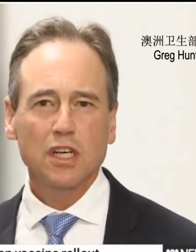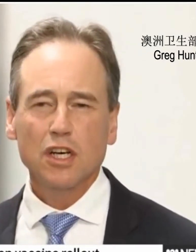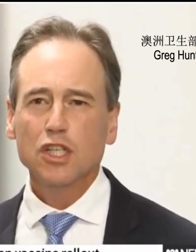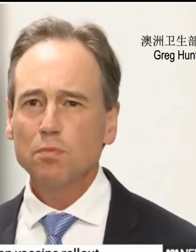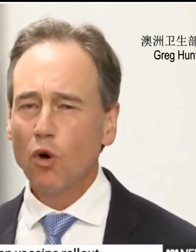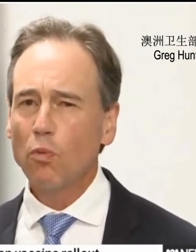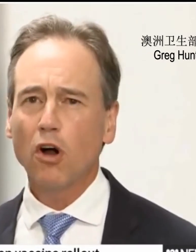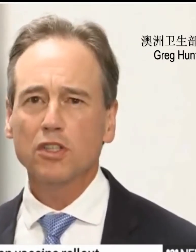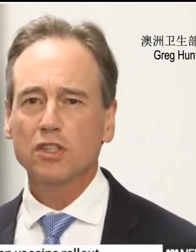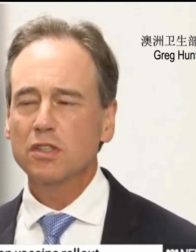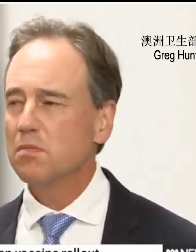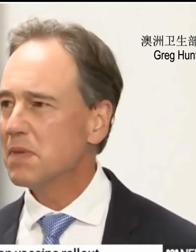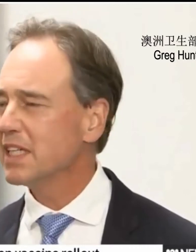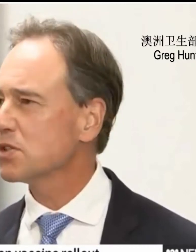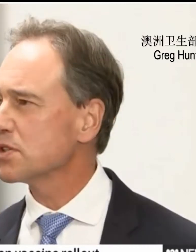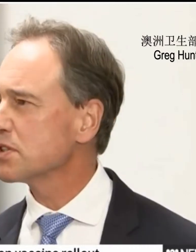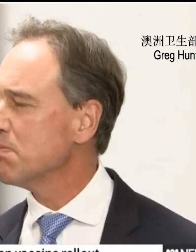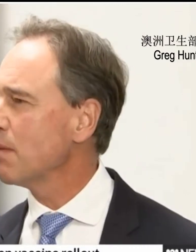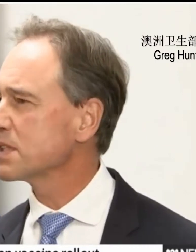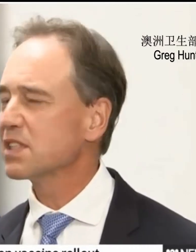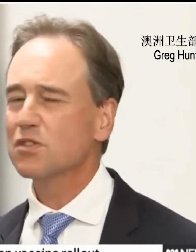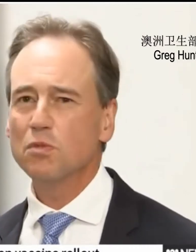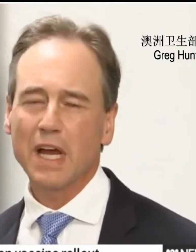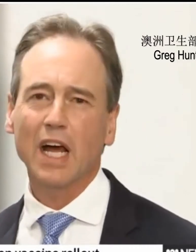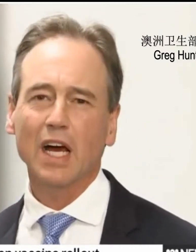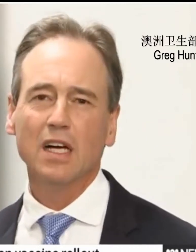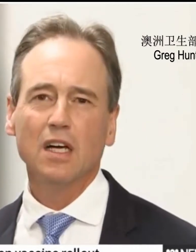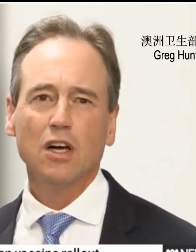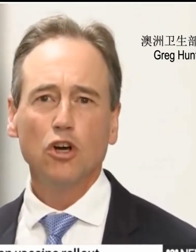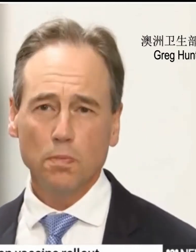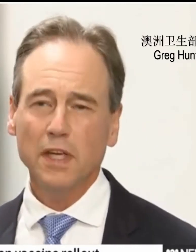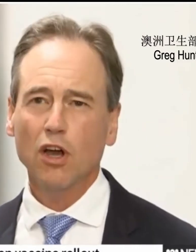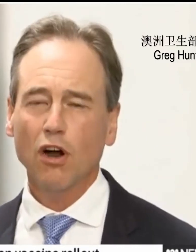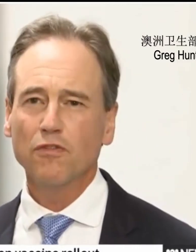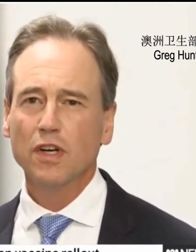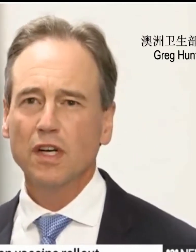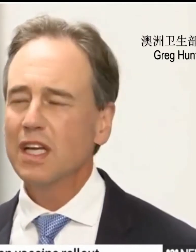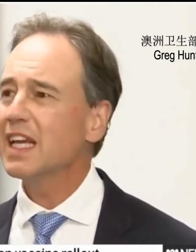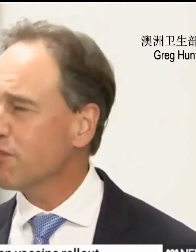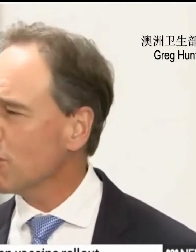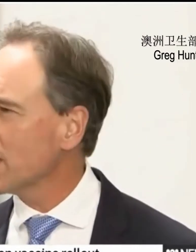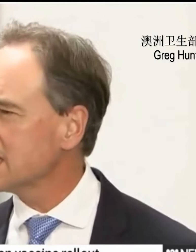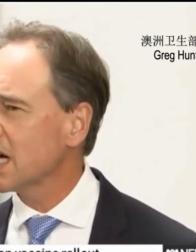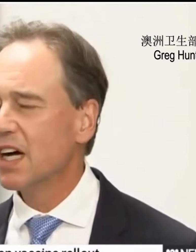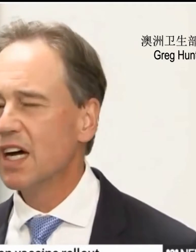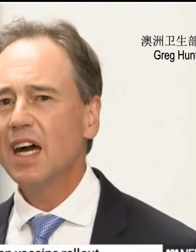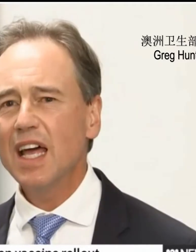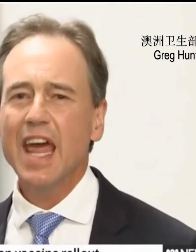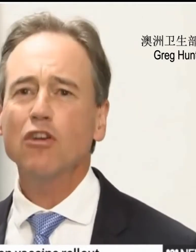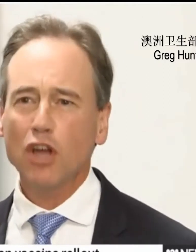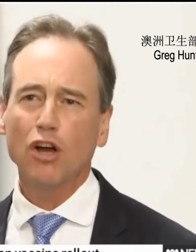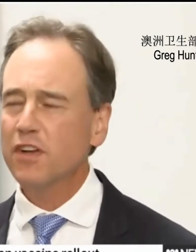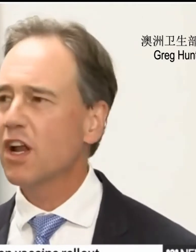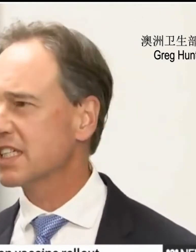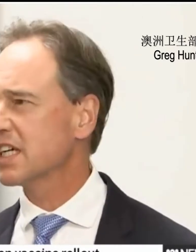it's smallpox, measles, mumps, rubella, whooping cough, influenza, and